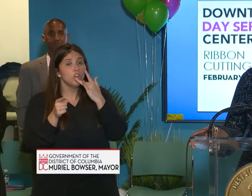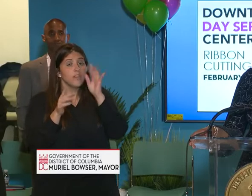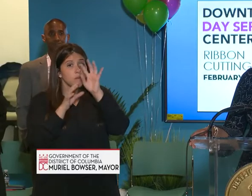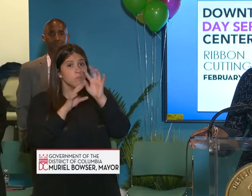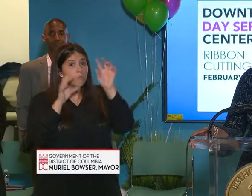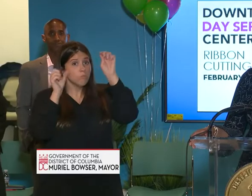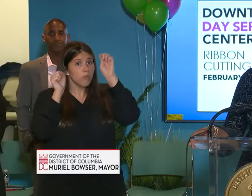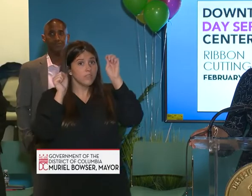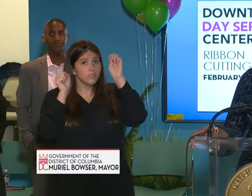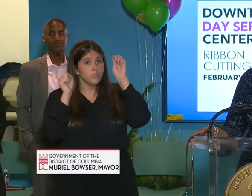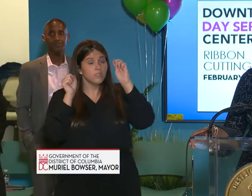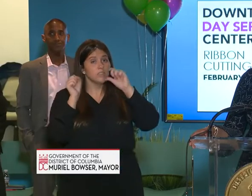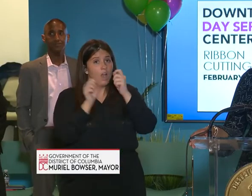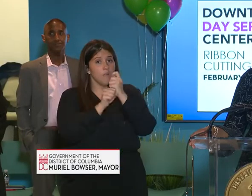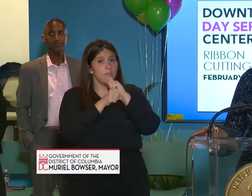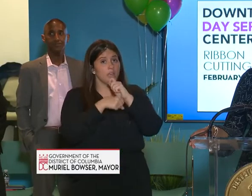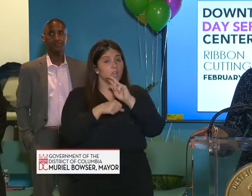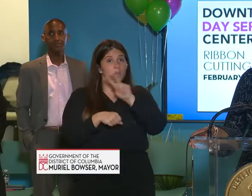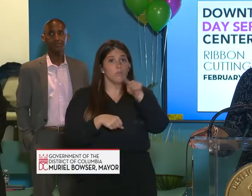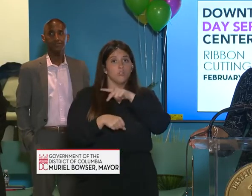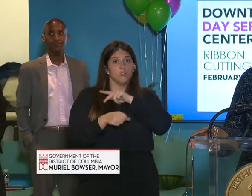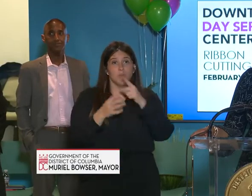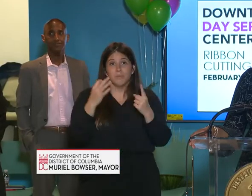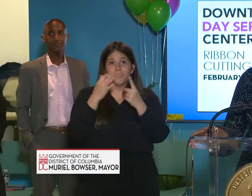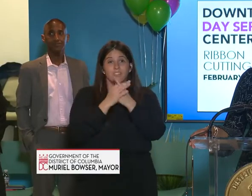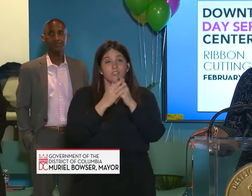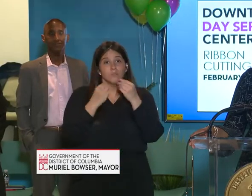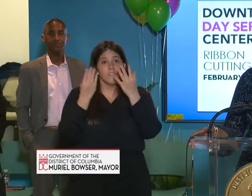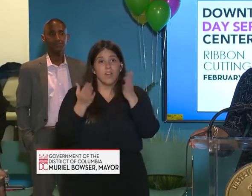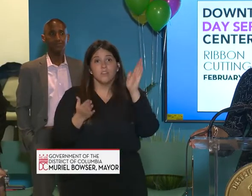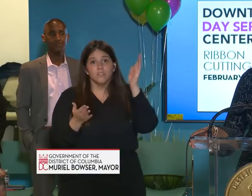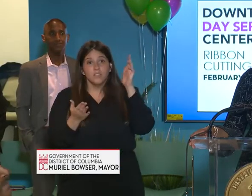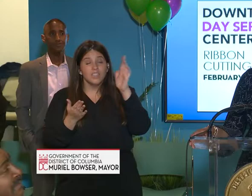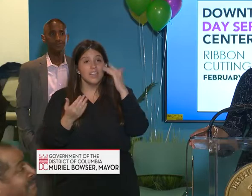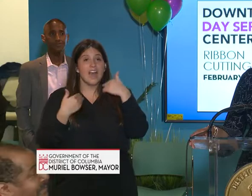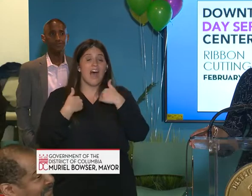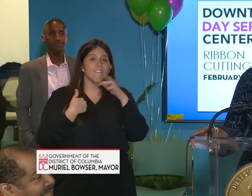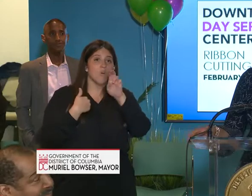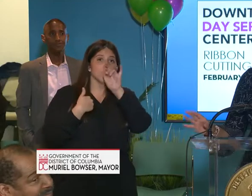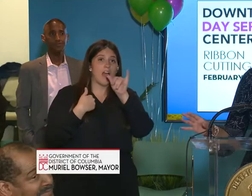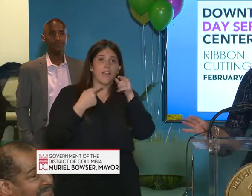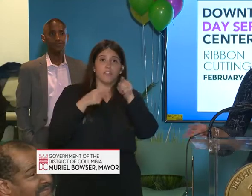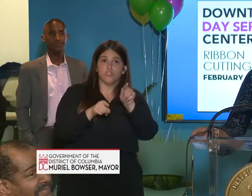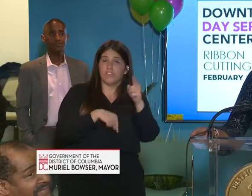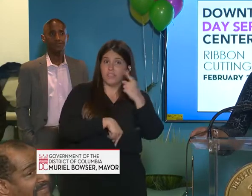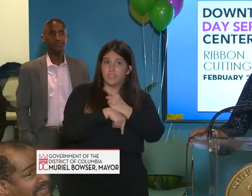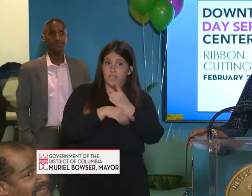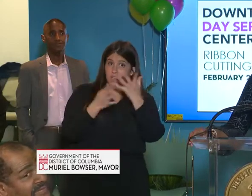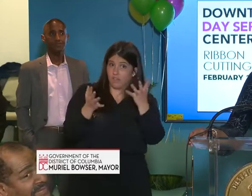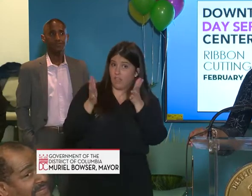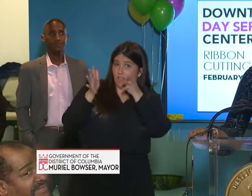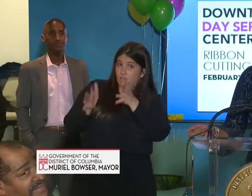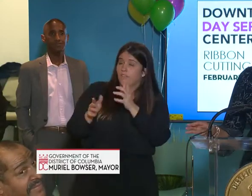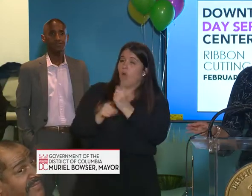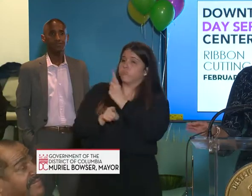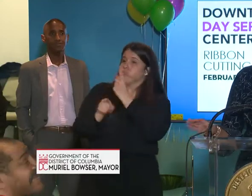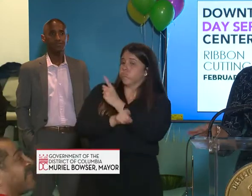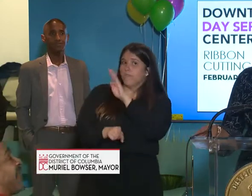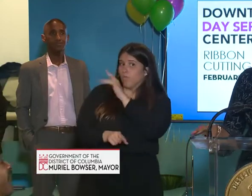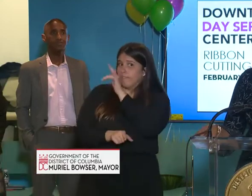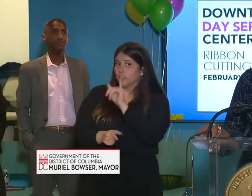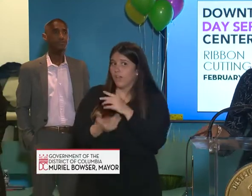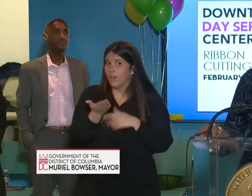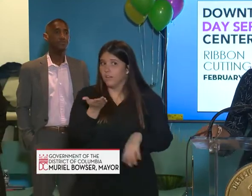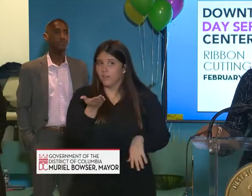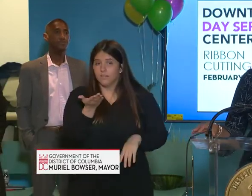president not make a personal appearance and give a speech and have a rally of his own during this day and just leave it as the traditional 4th of July? This